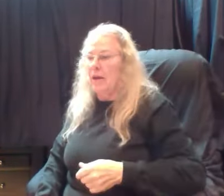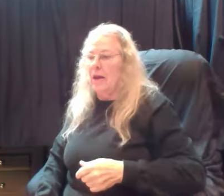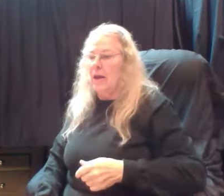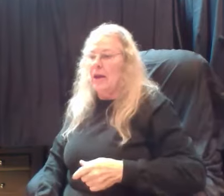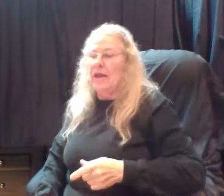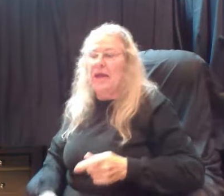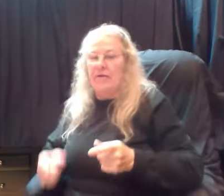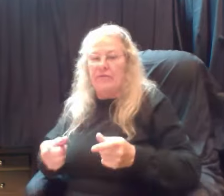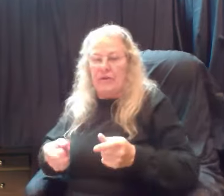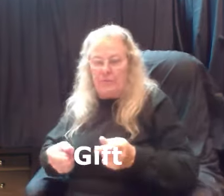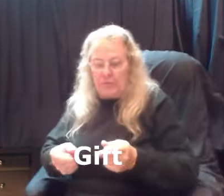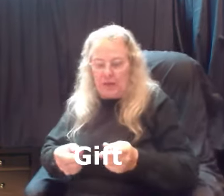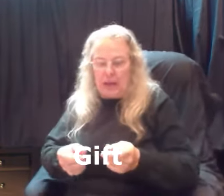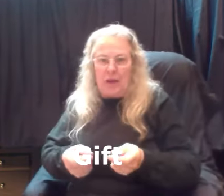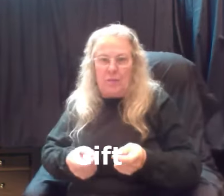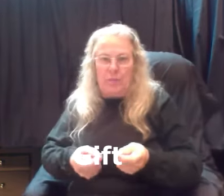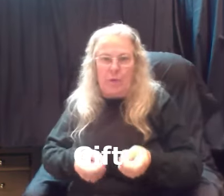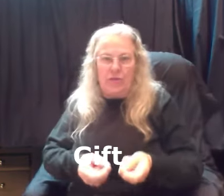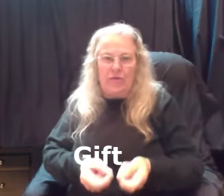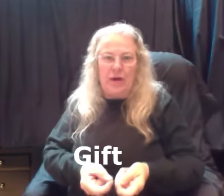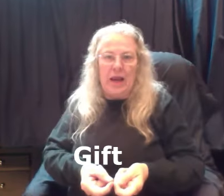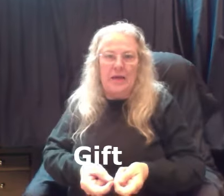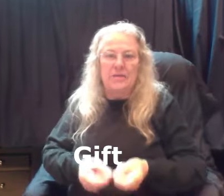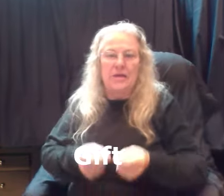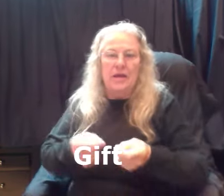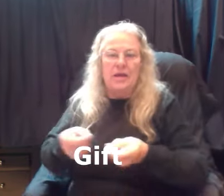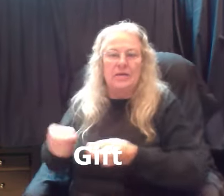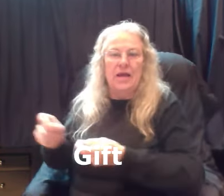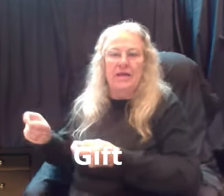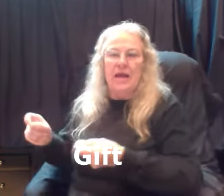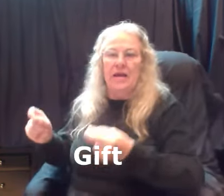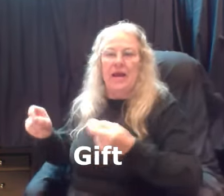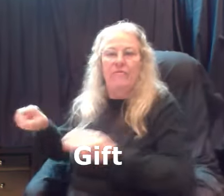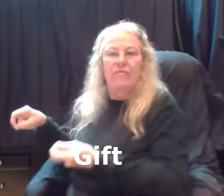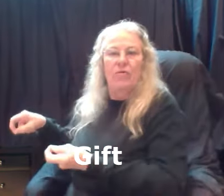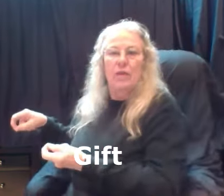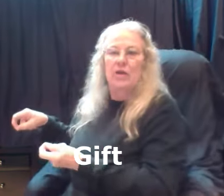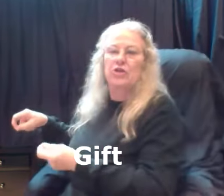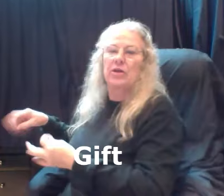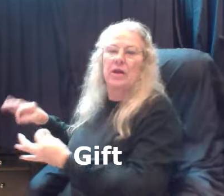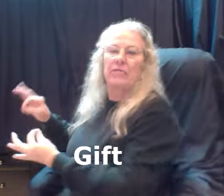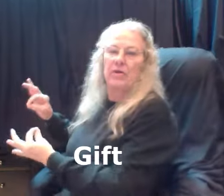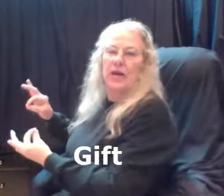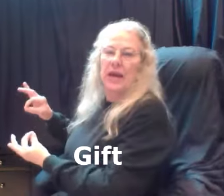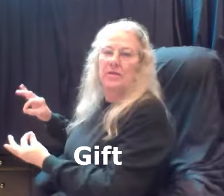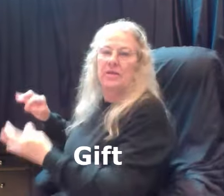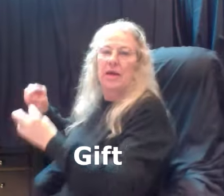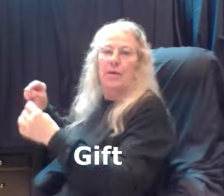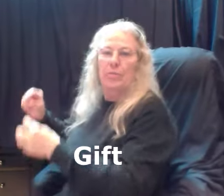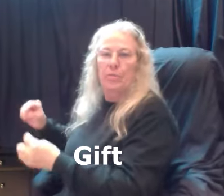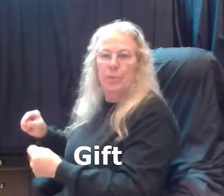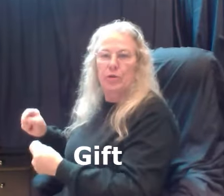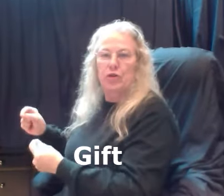Gift. Both of your hands. It's like that F formation of your hands, but put your